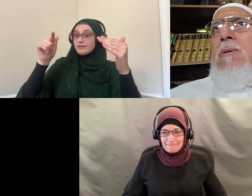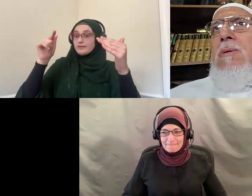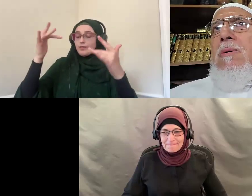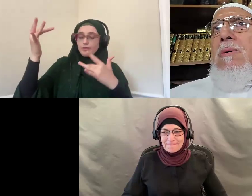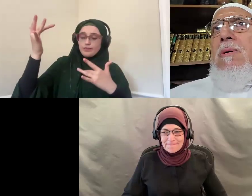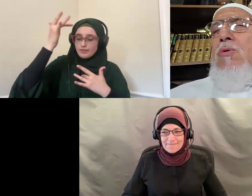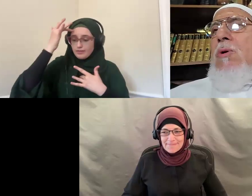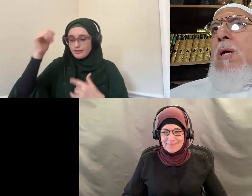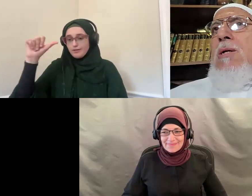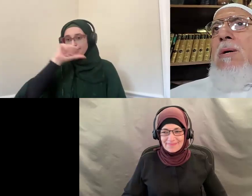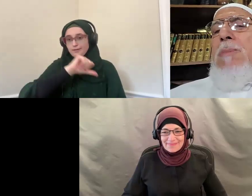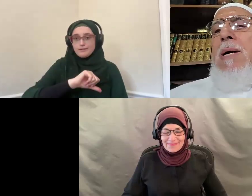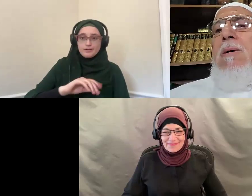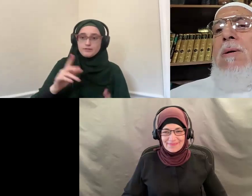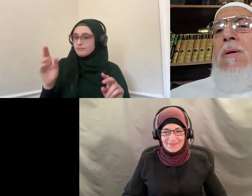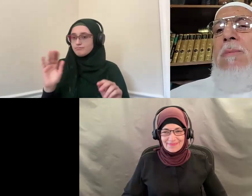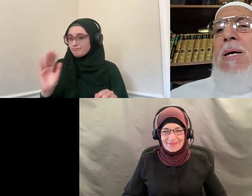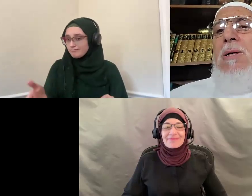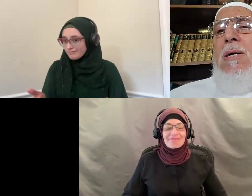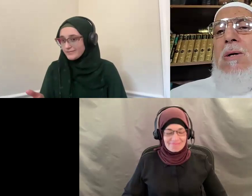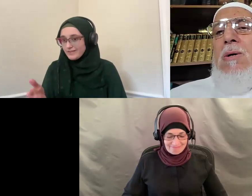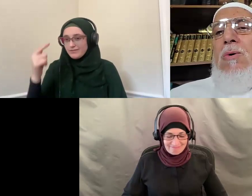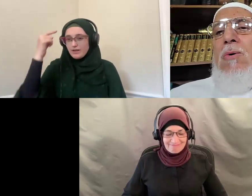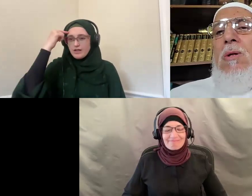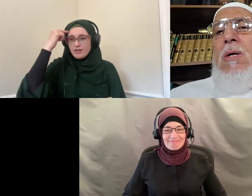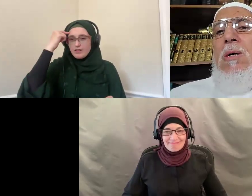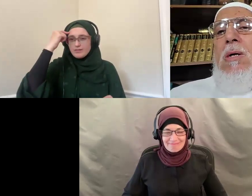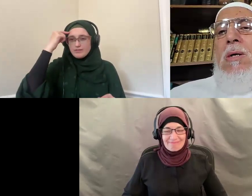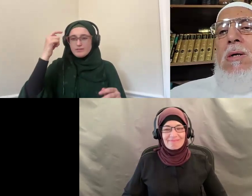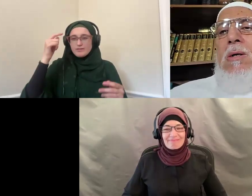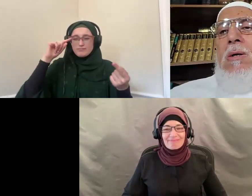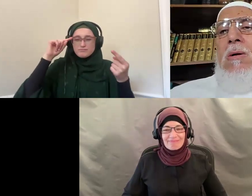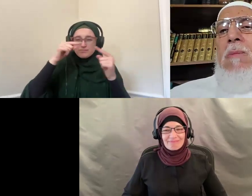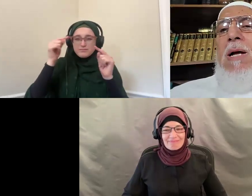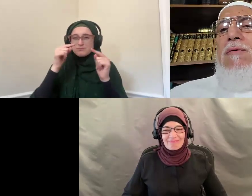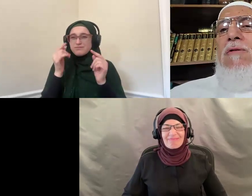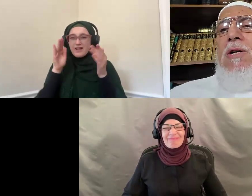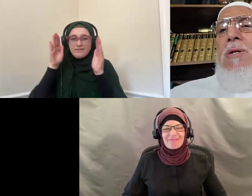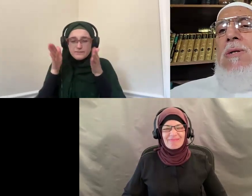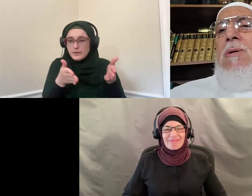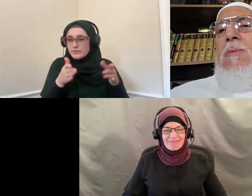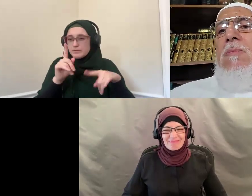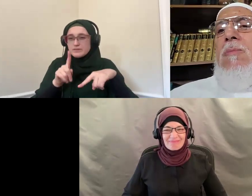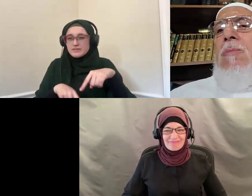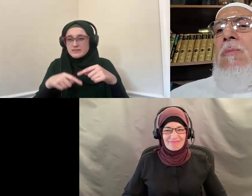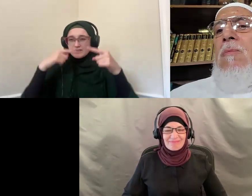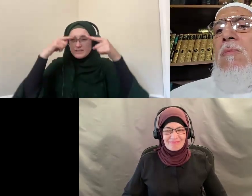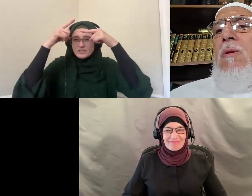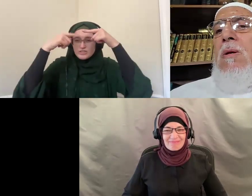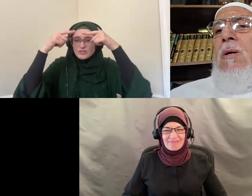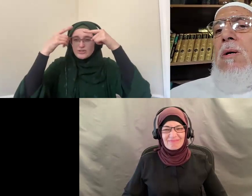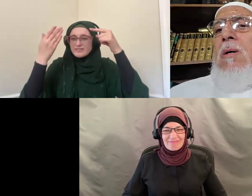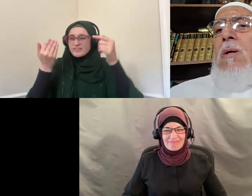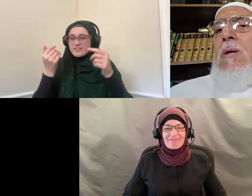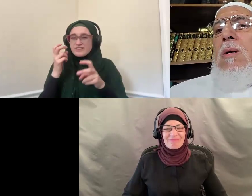person. It will not impair their mind or their mindful functions.